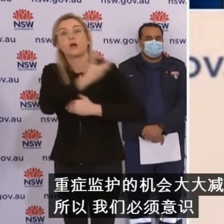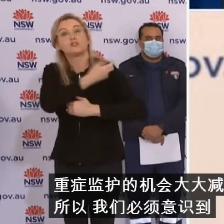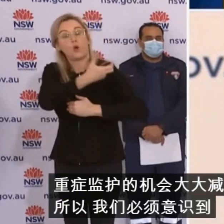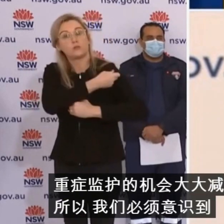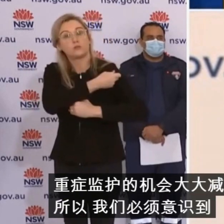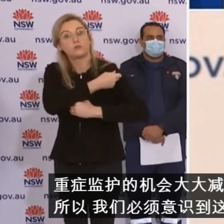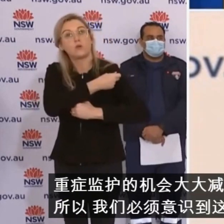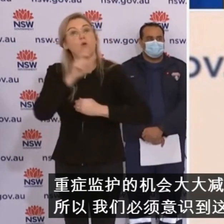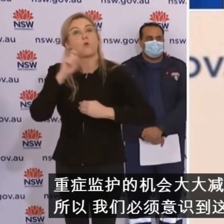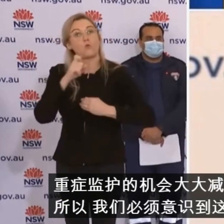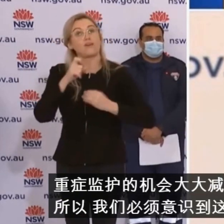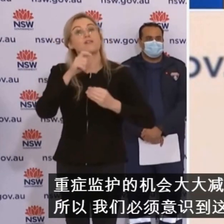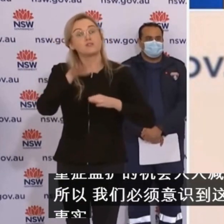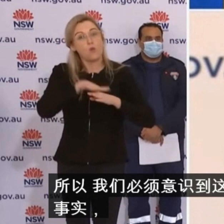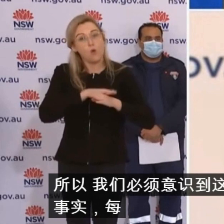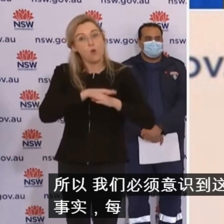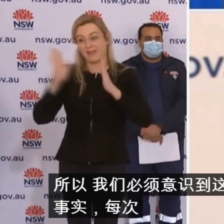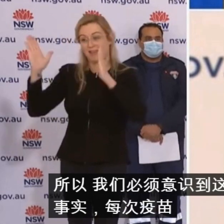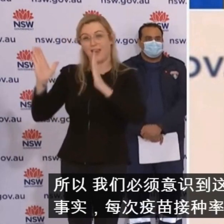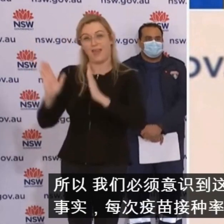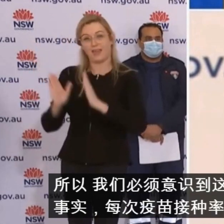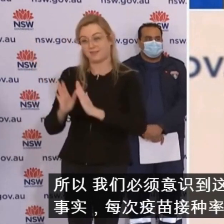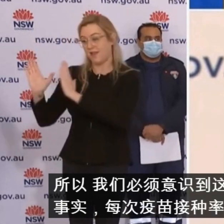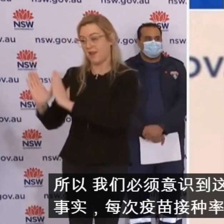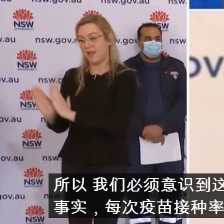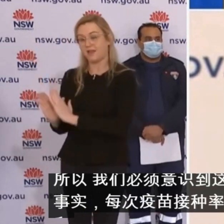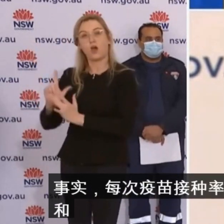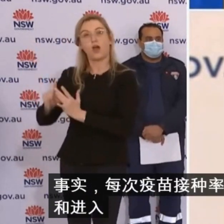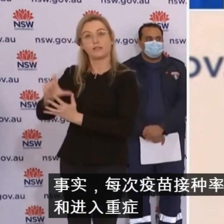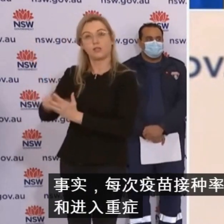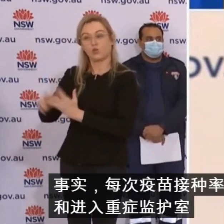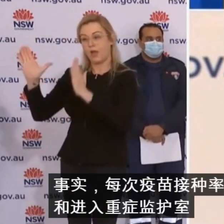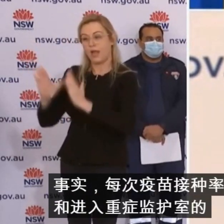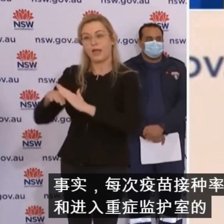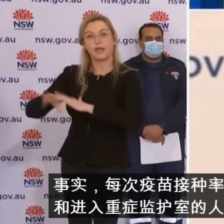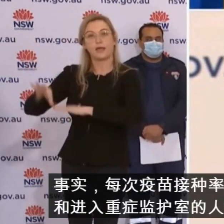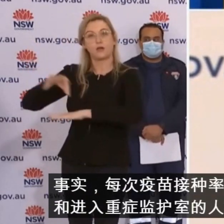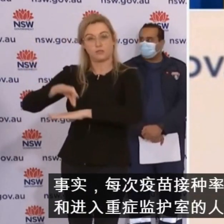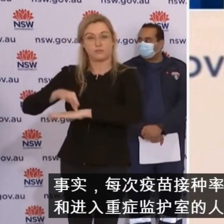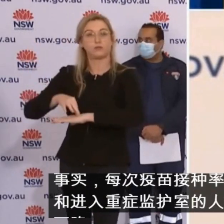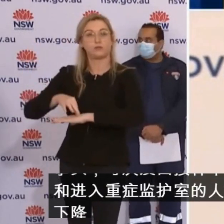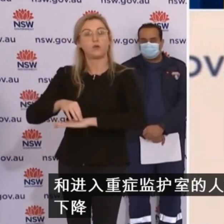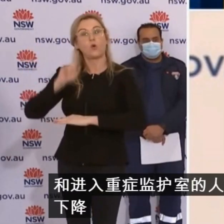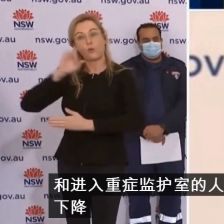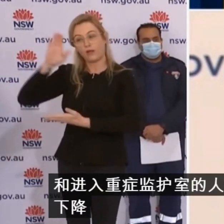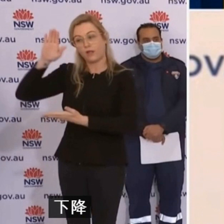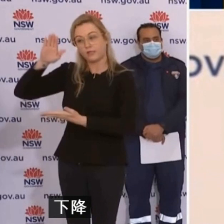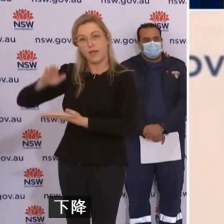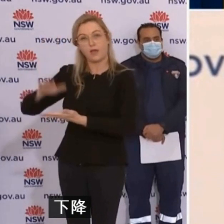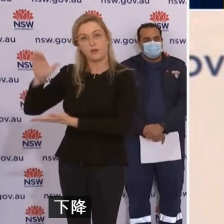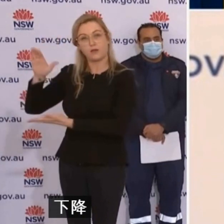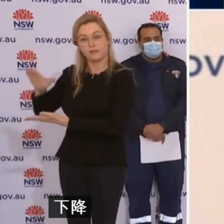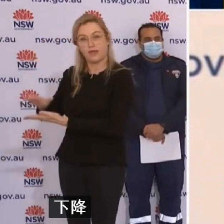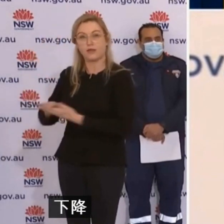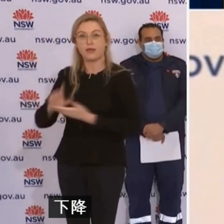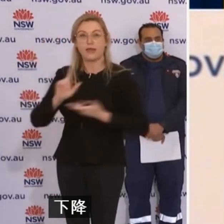be aware of those facts. The rate of hospitalisation, the rate of people going into intensive care goes down every